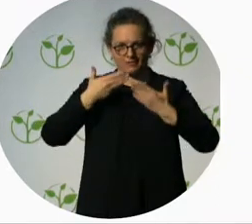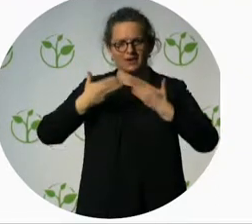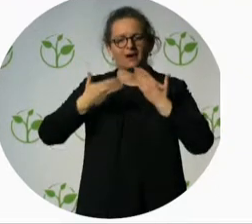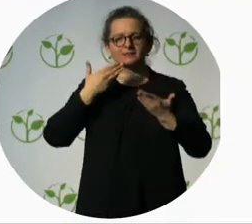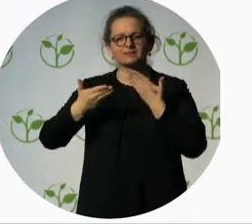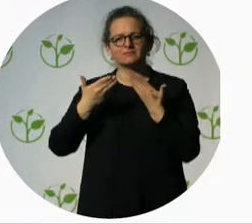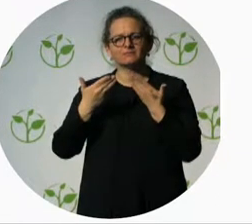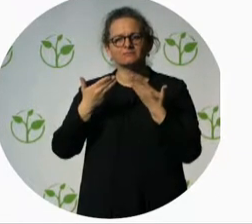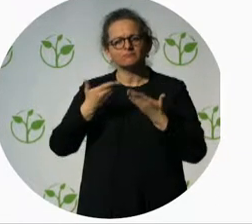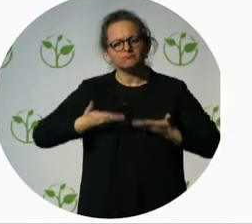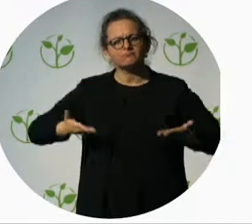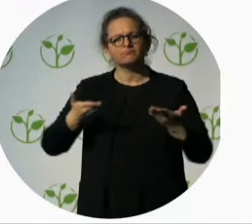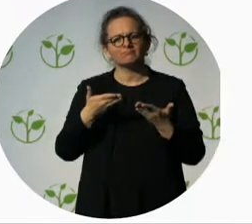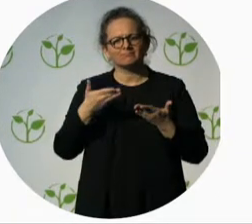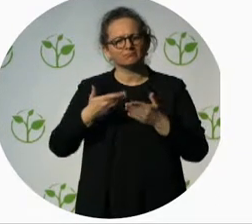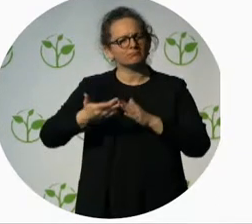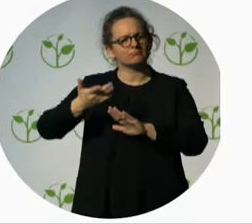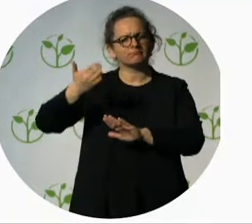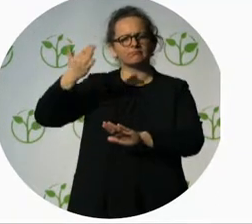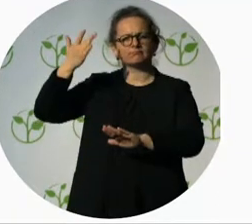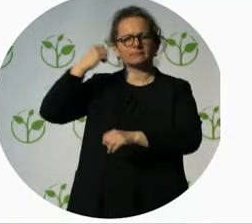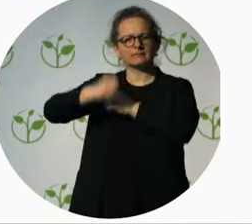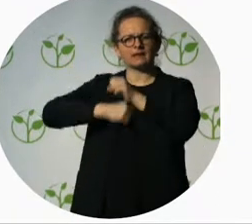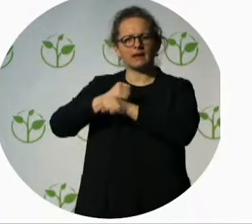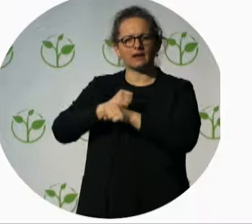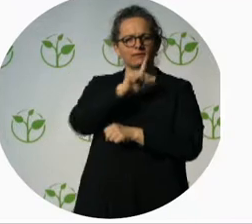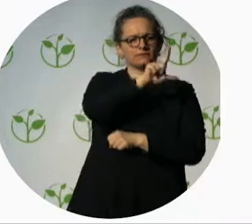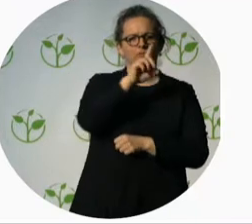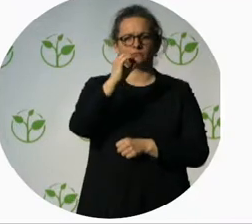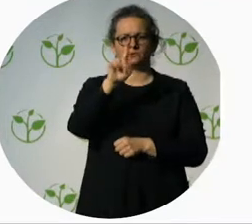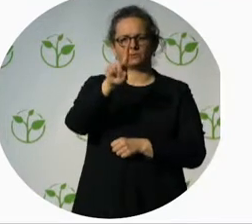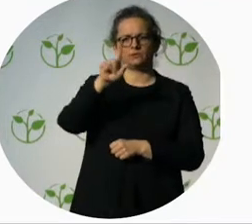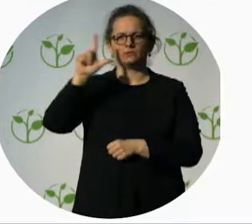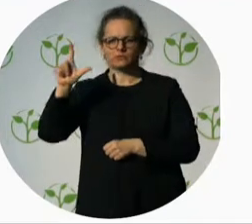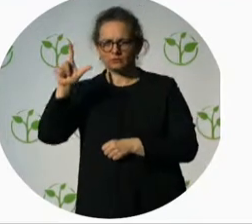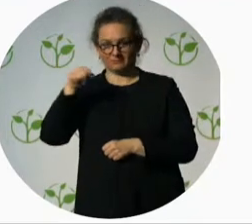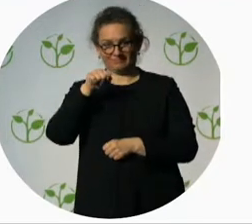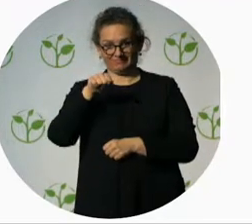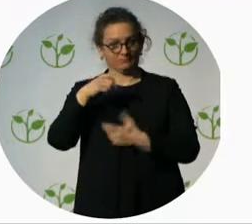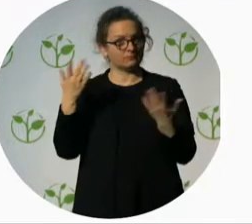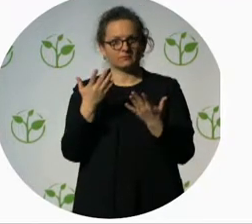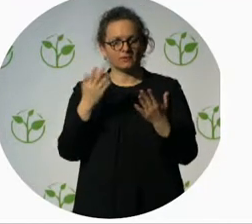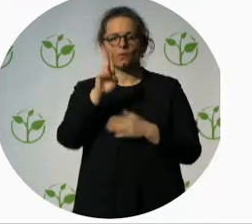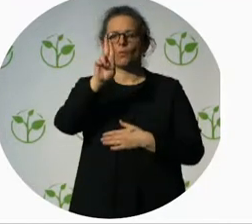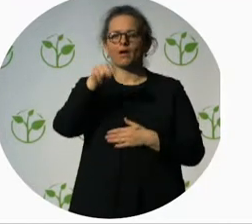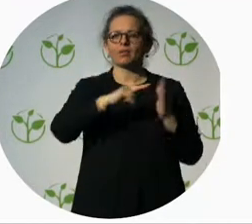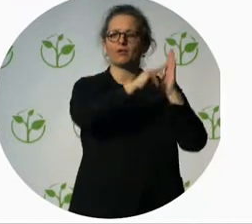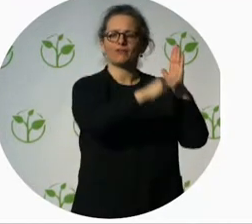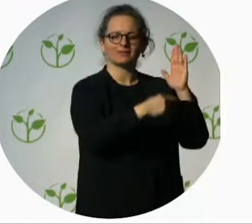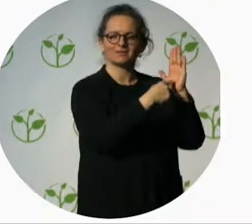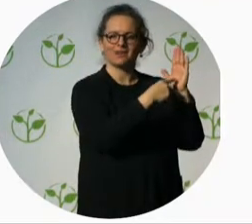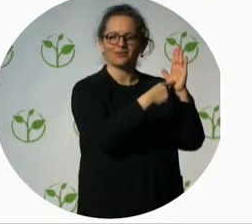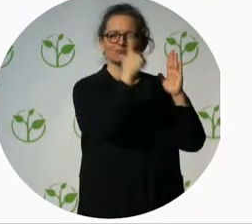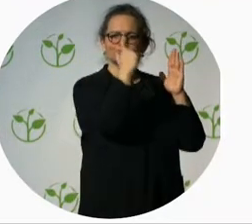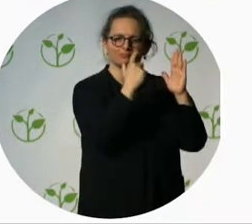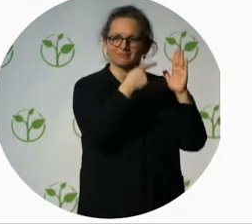was a concept of a treaty for the rights, the human rights of persons with disabilities.